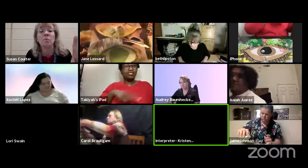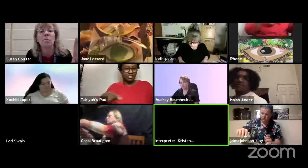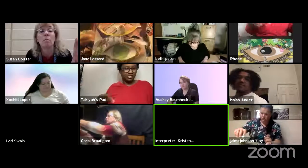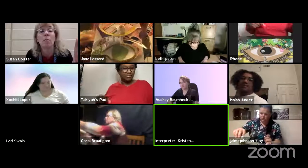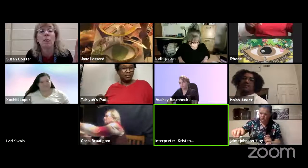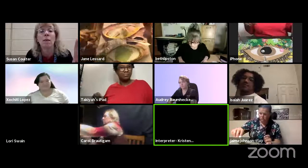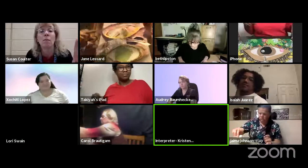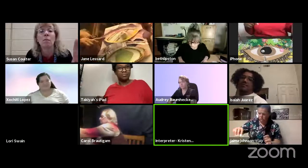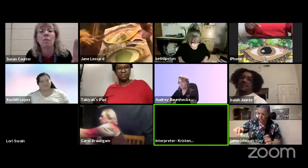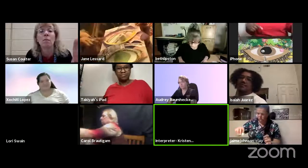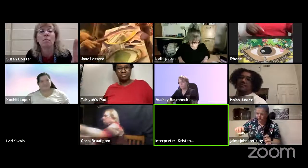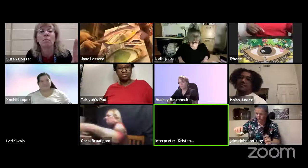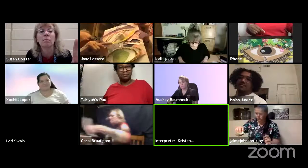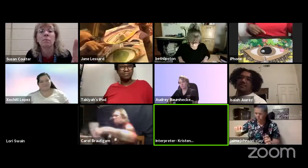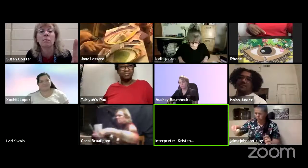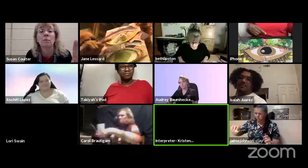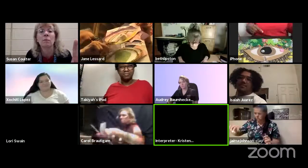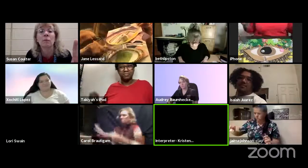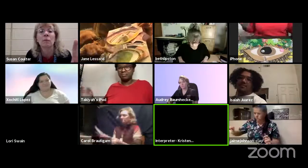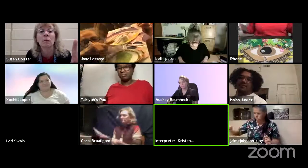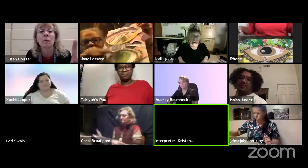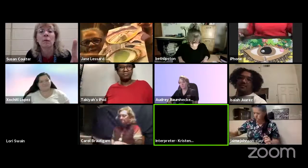here. Thank you. It was great.